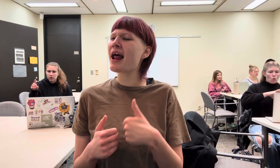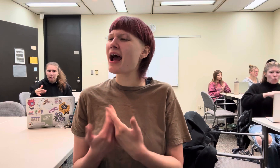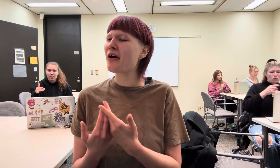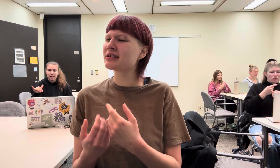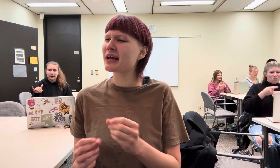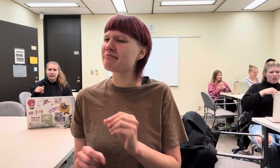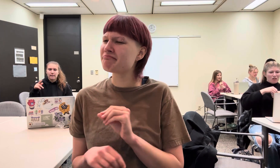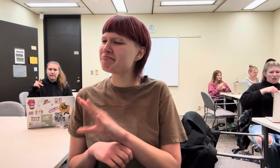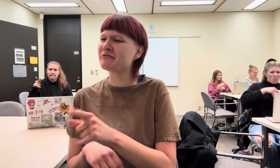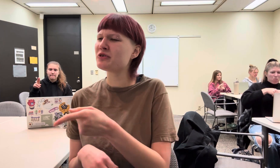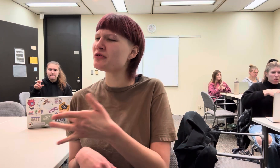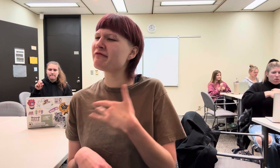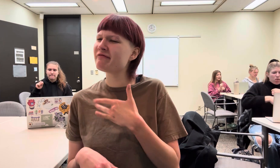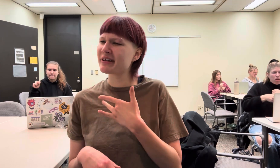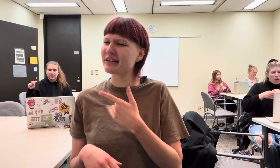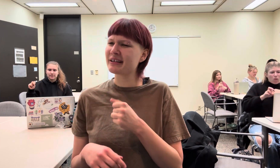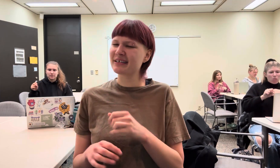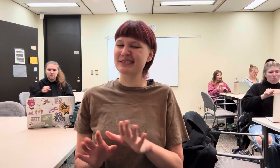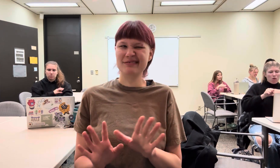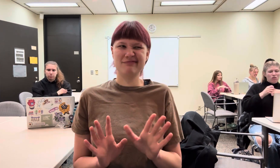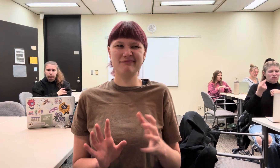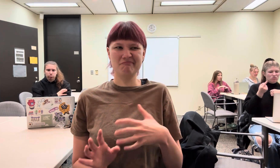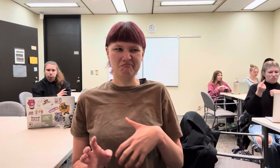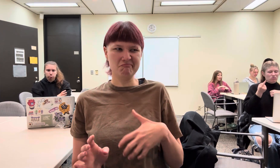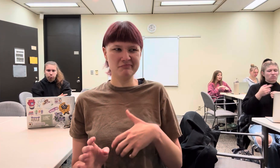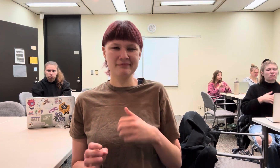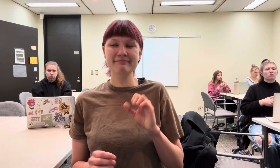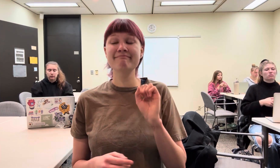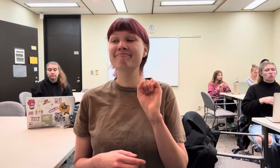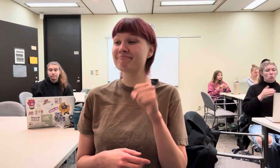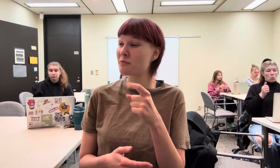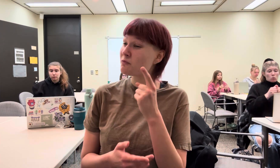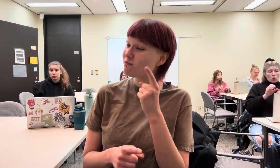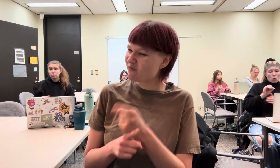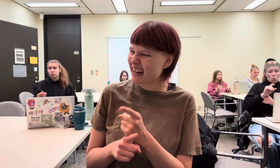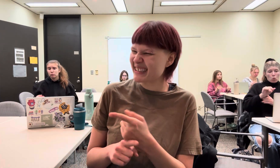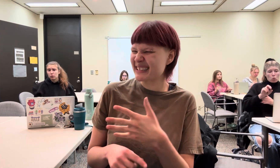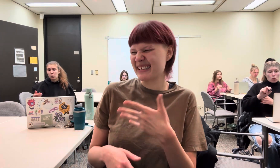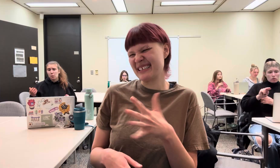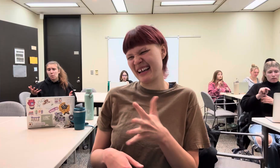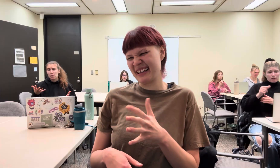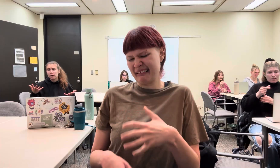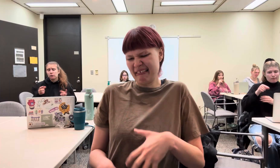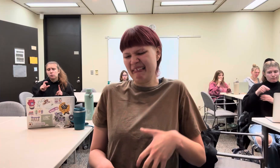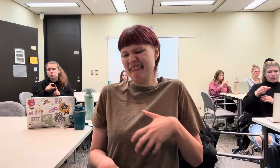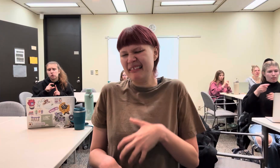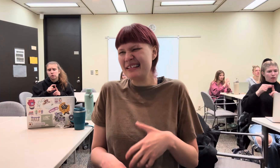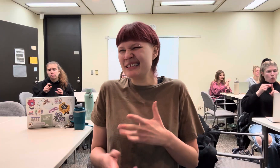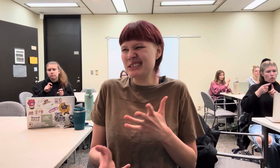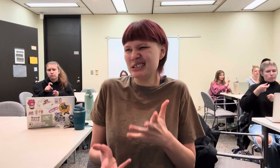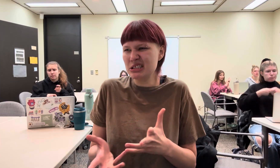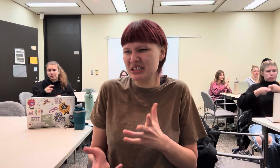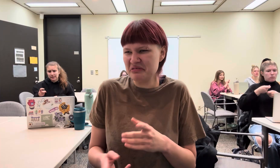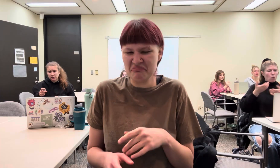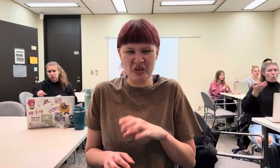kind of disgusting, but I do. So with the oozing one, what would you replace it with? What kind of synonym? And let's talk about how that would